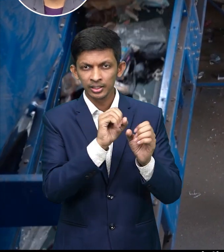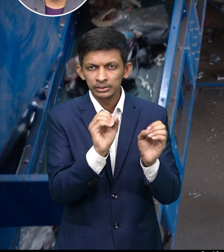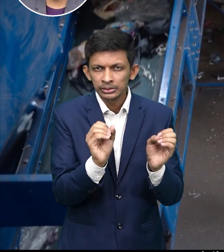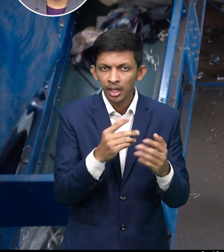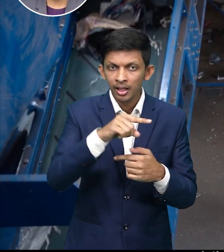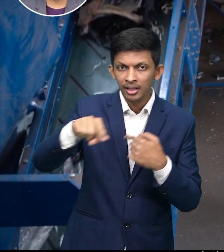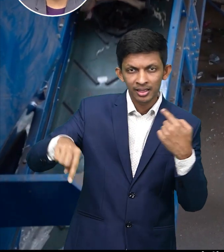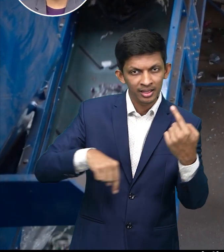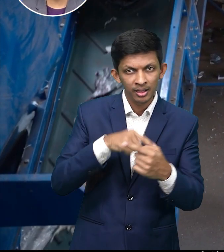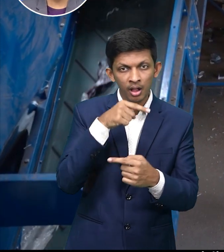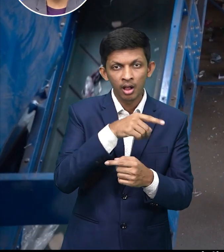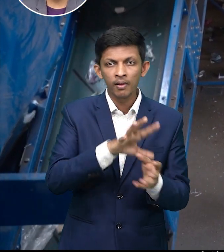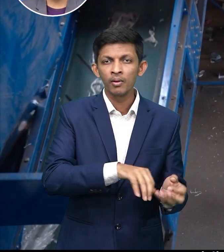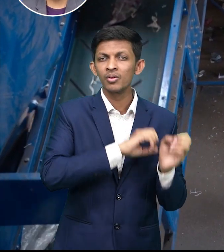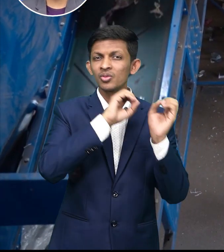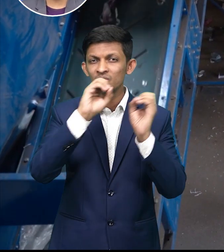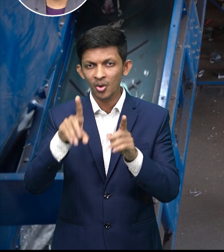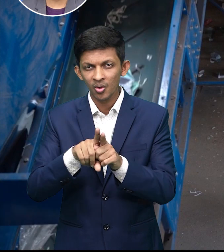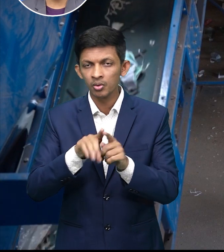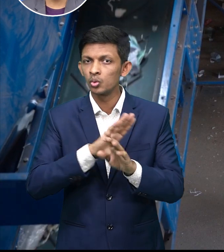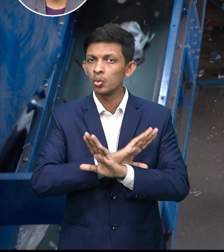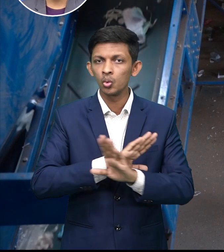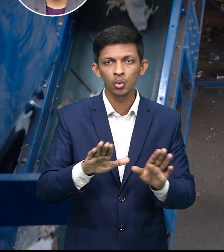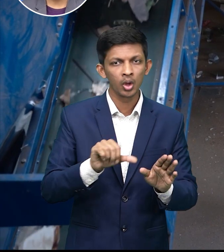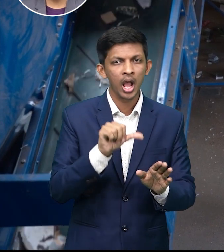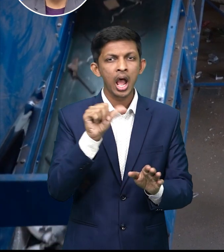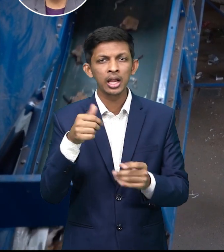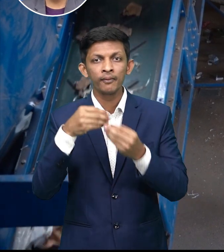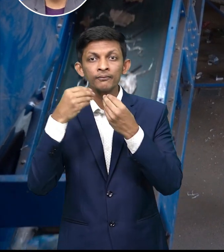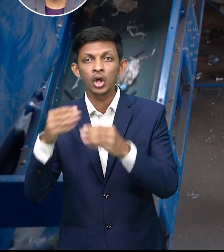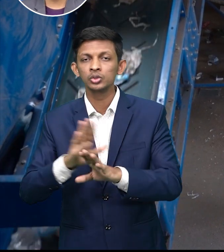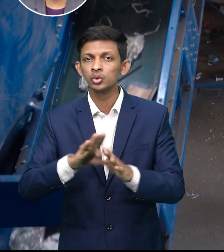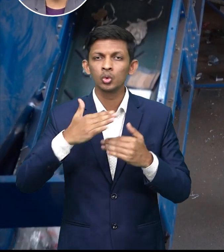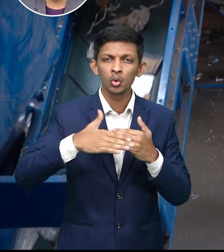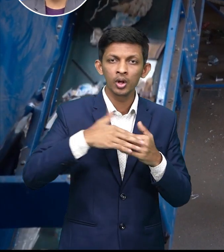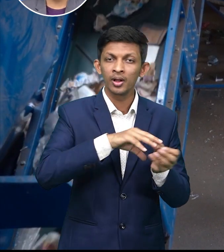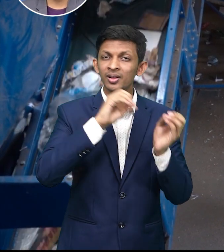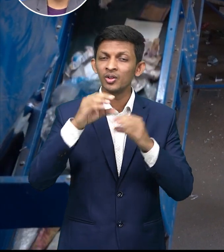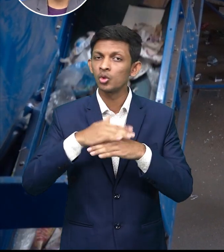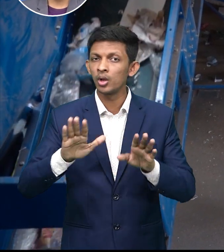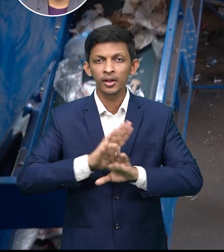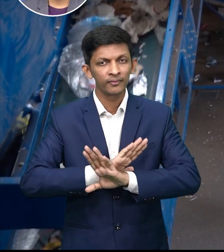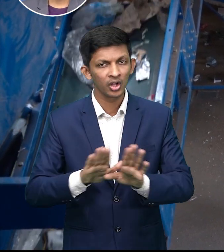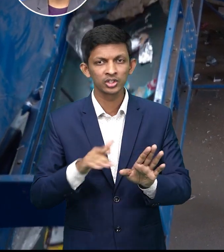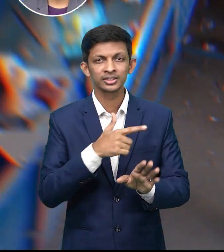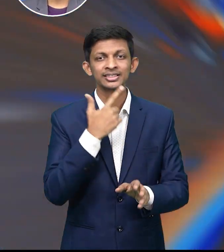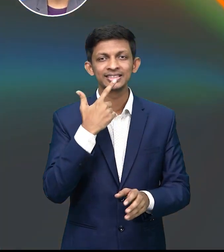the material being recycled is not dumped along with other wastes.